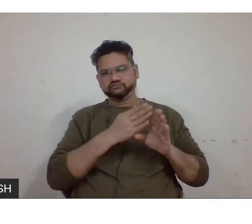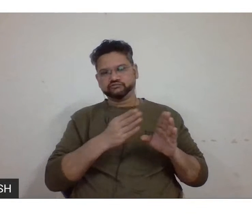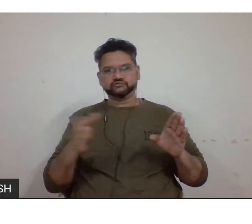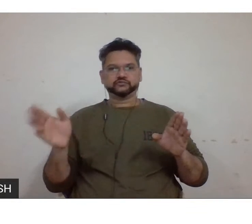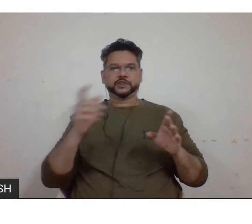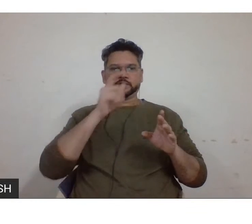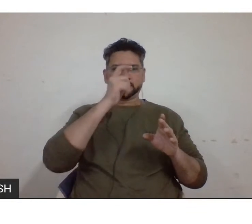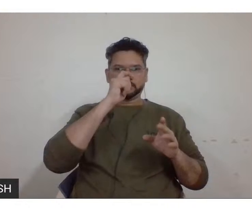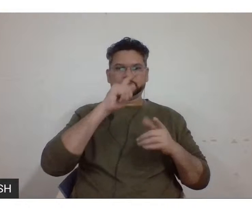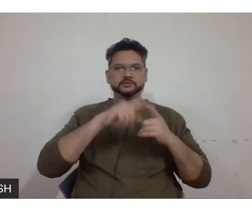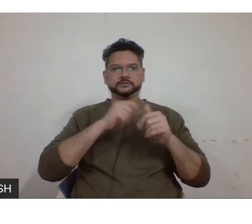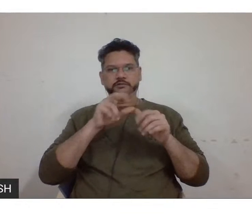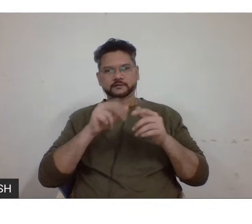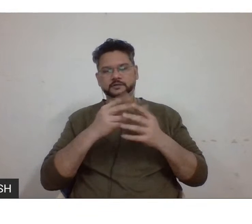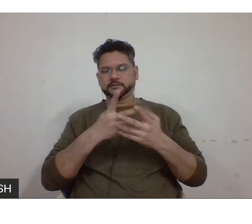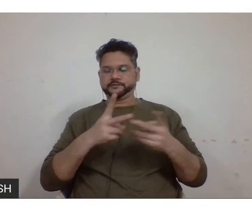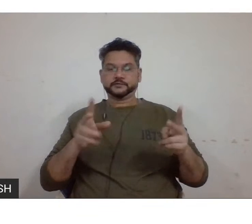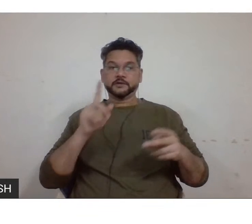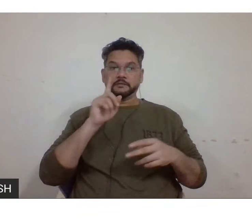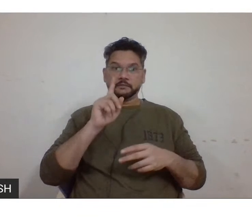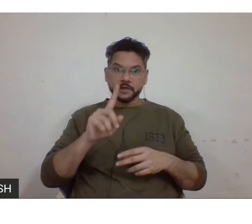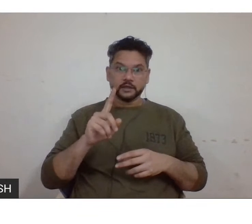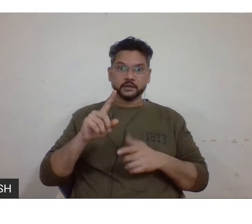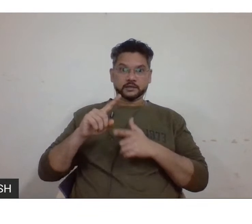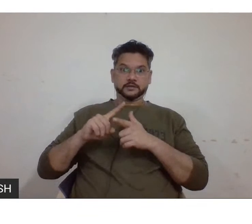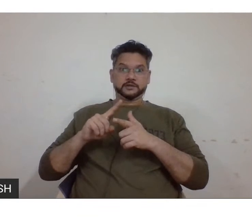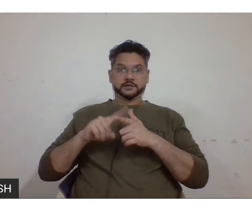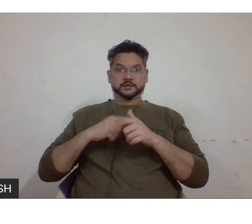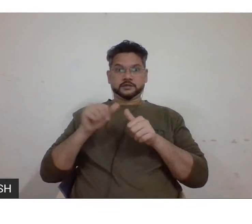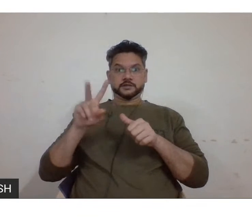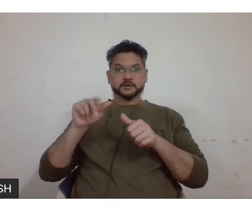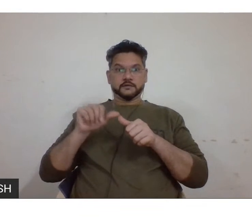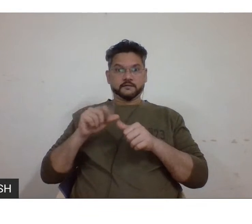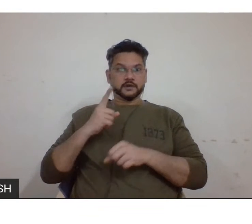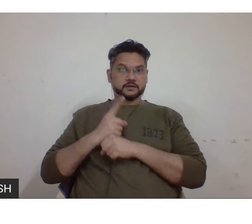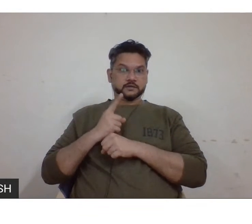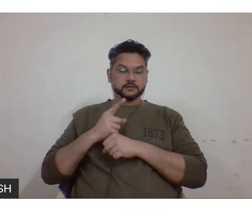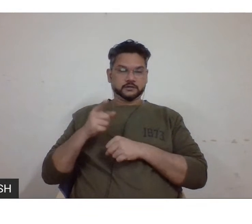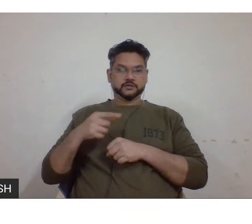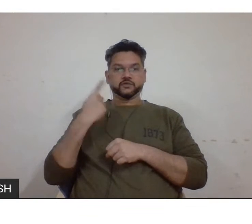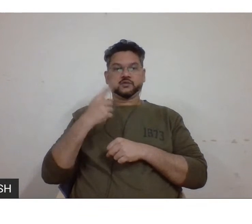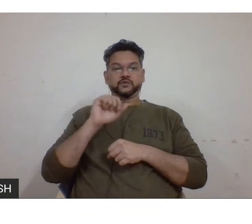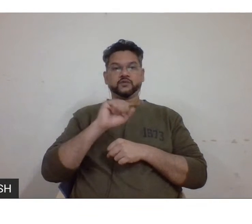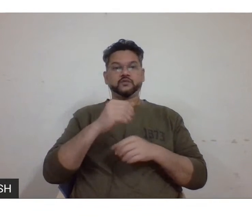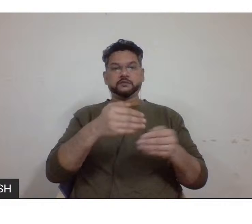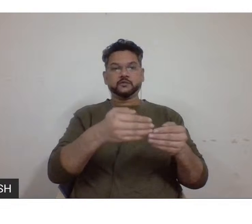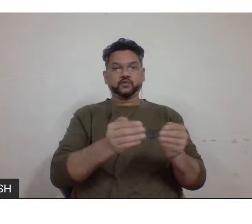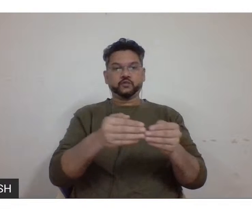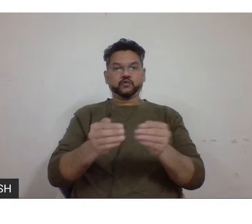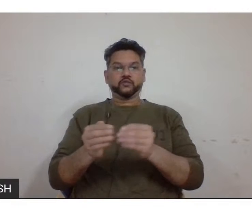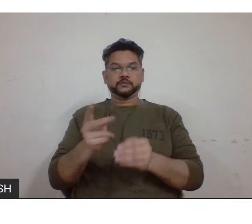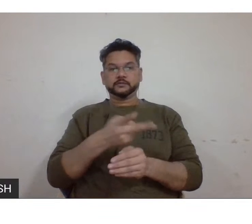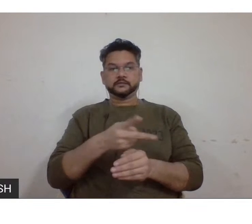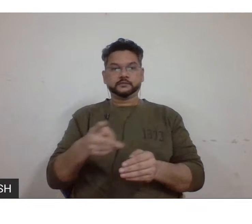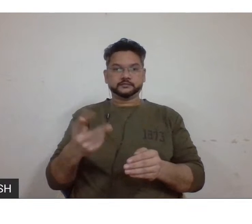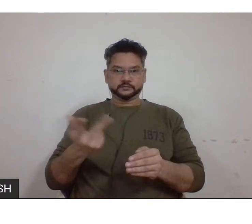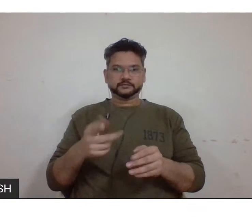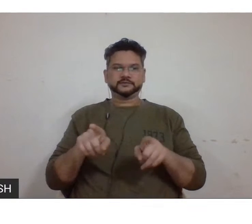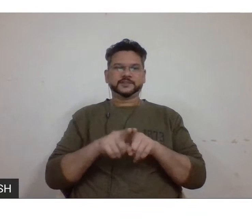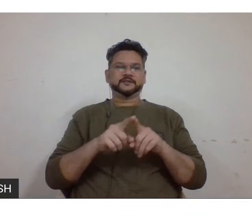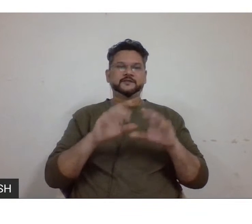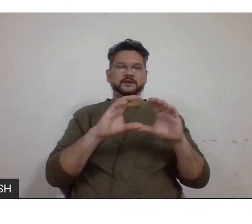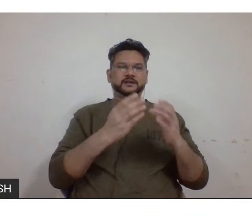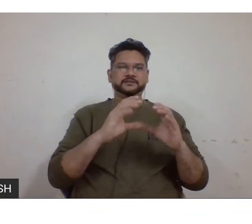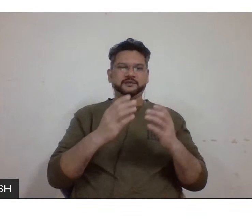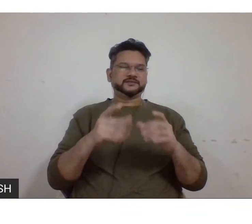will see all the different batches. And so for our thing, we can probably think that, okay, now these are all different classes like 10th standard or